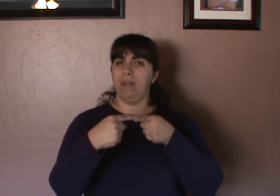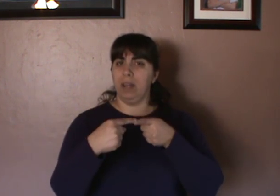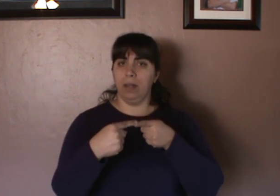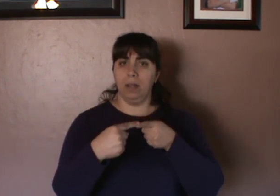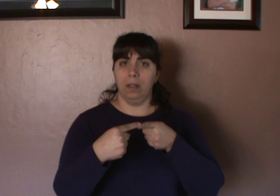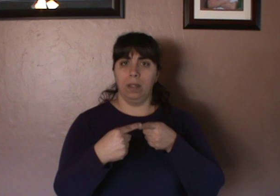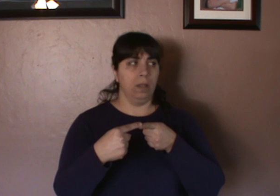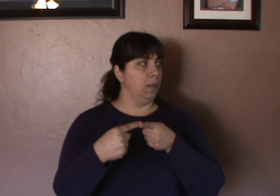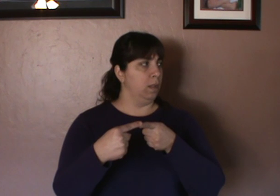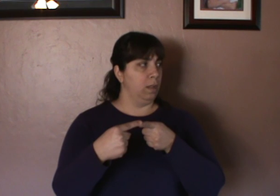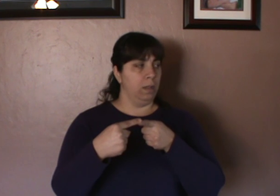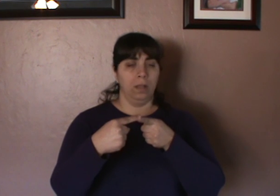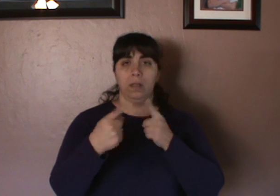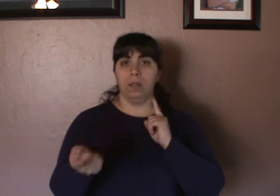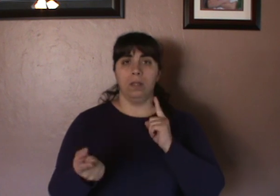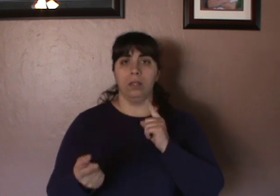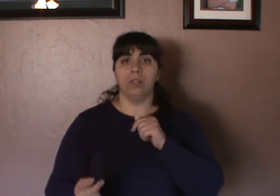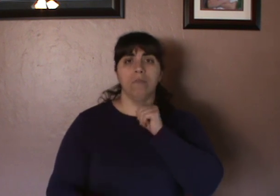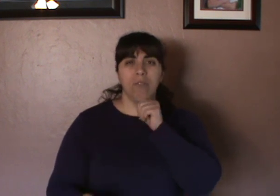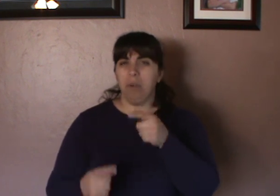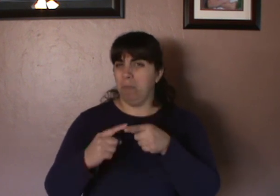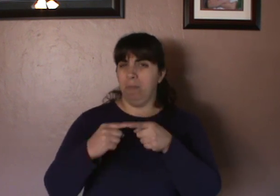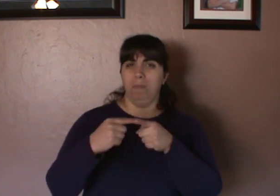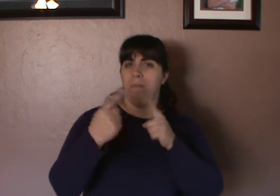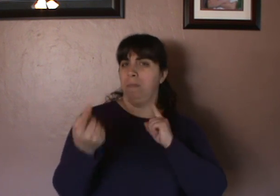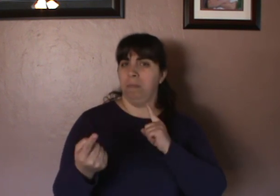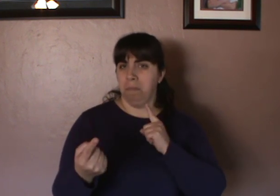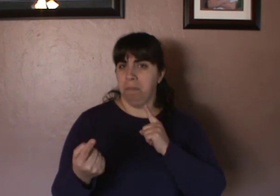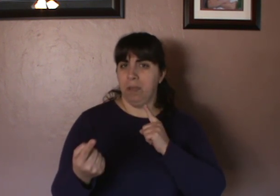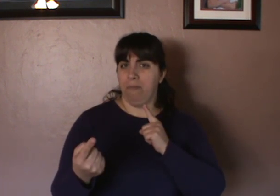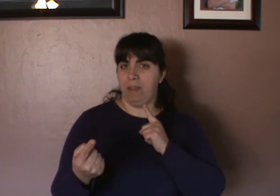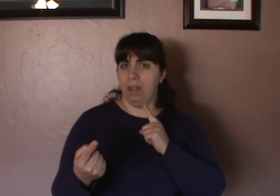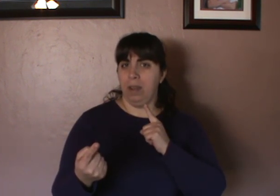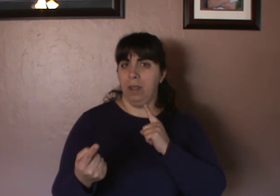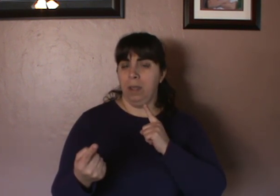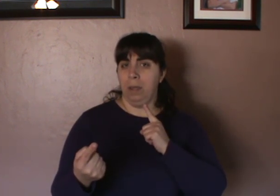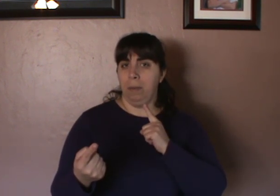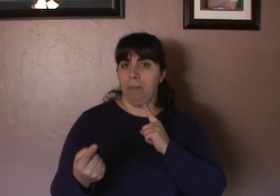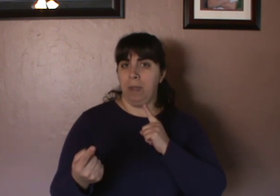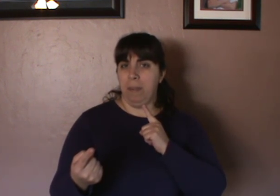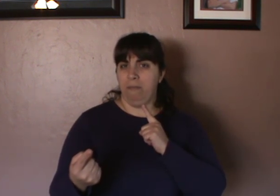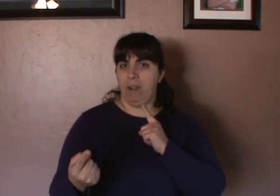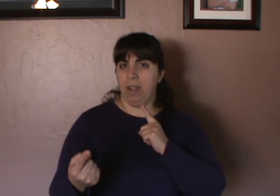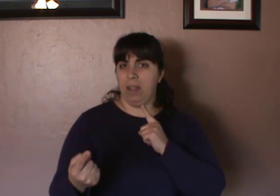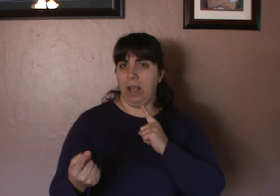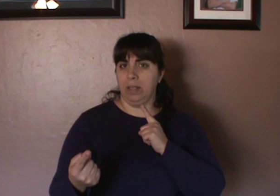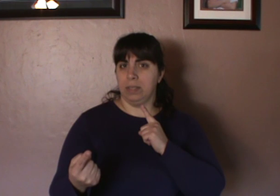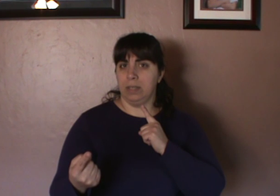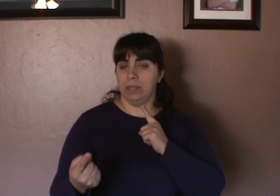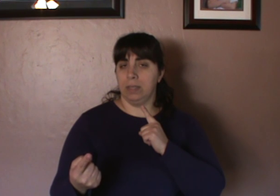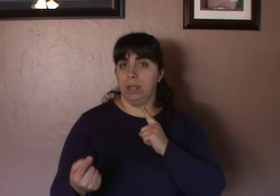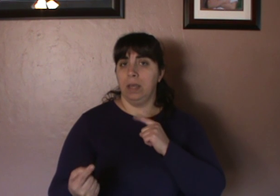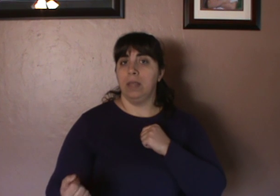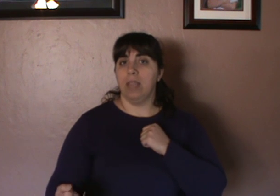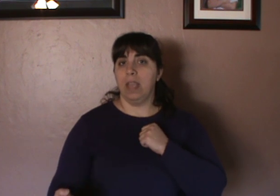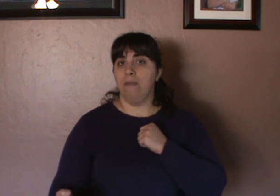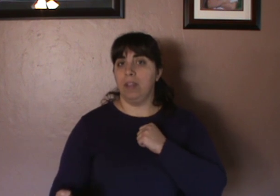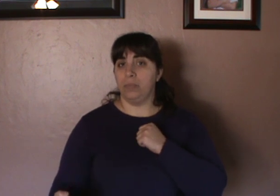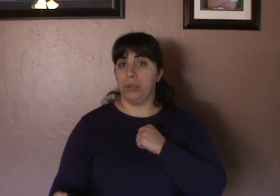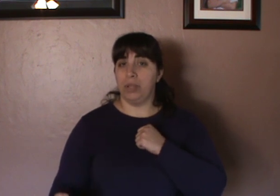fighting. So don't be offended by my frank analysis. Think of it as